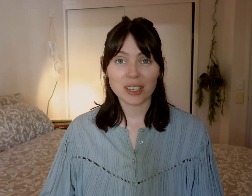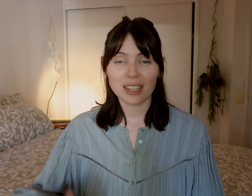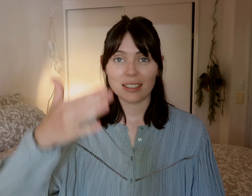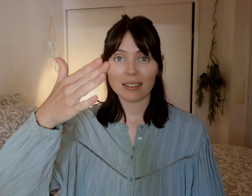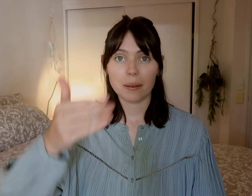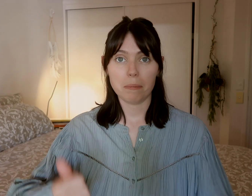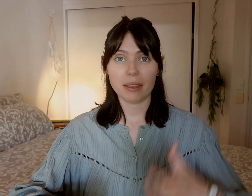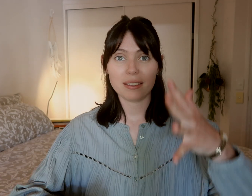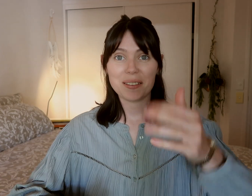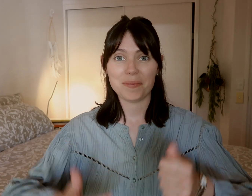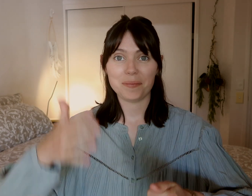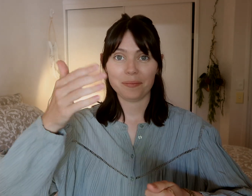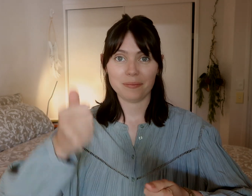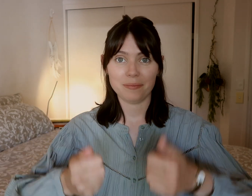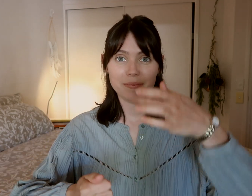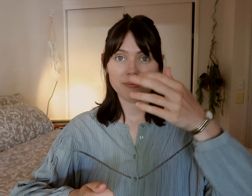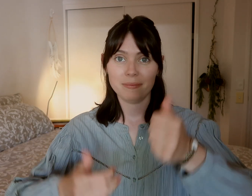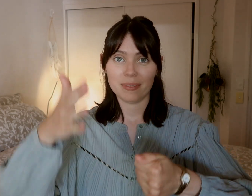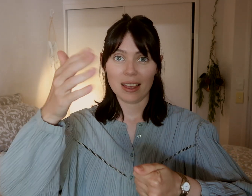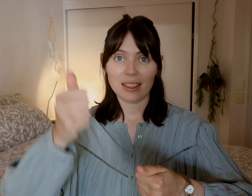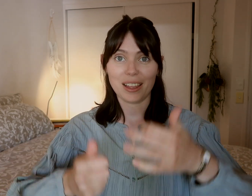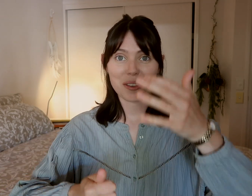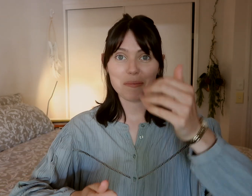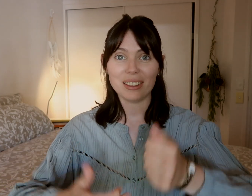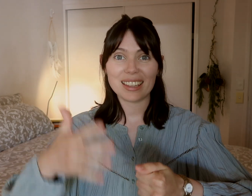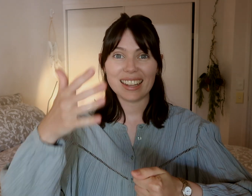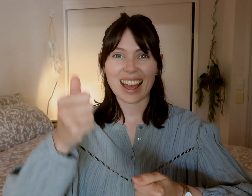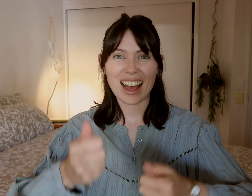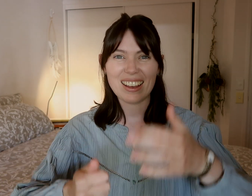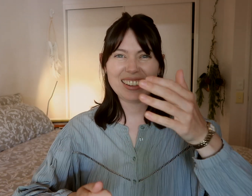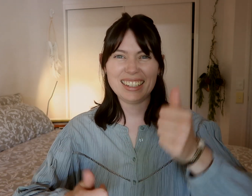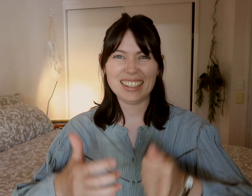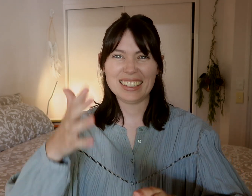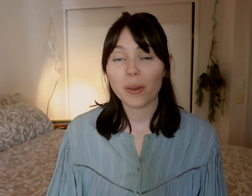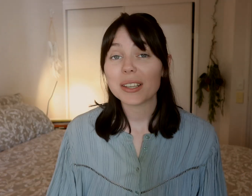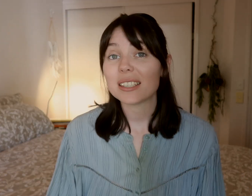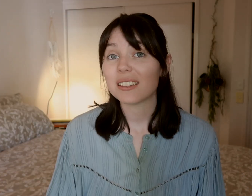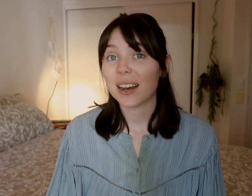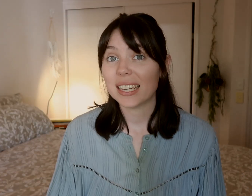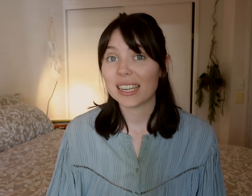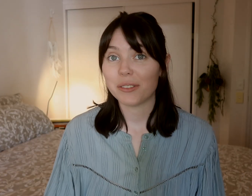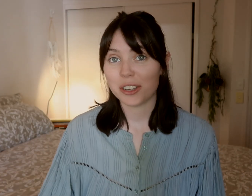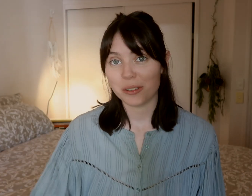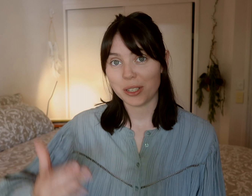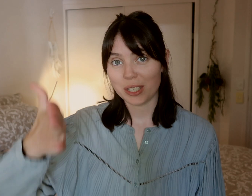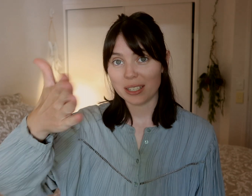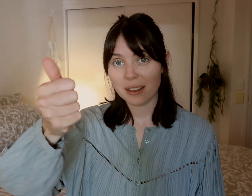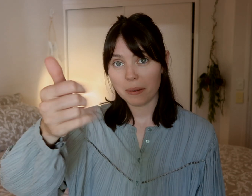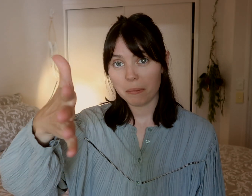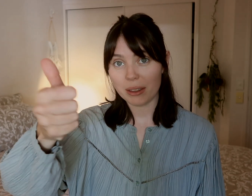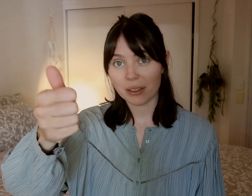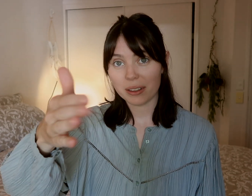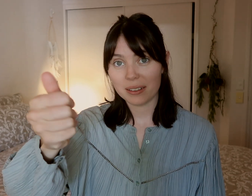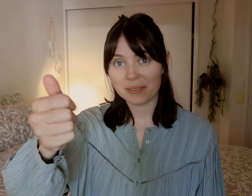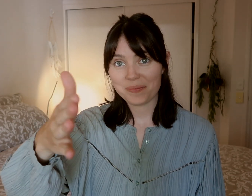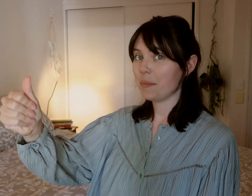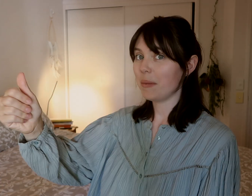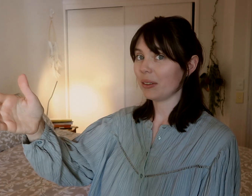is milk, like you're milking a cow. We always did the one-handed version which is milk, milk.